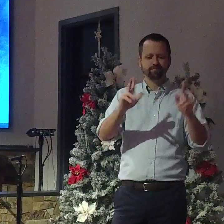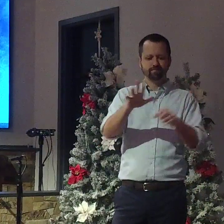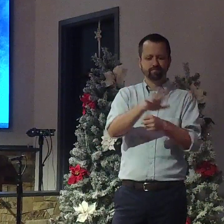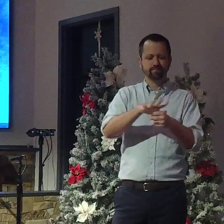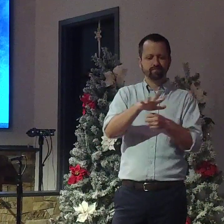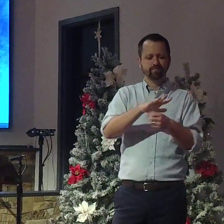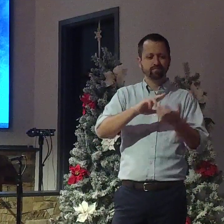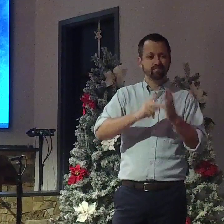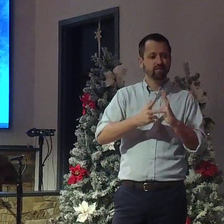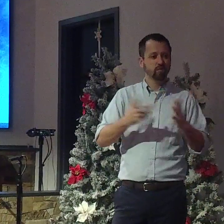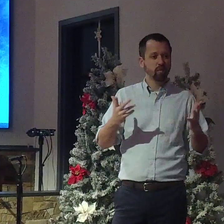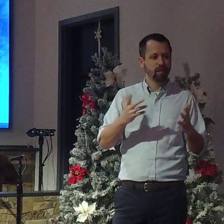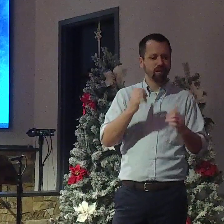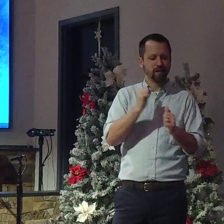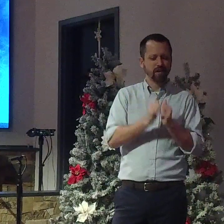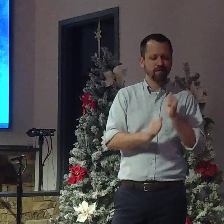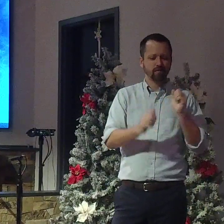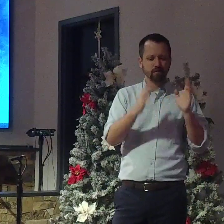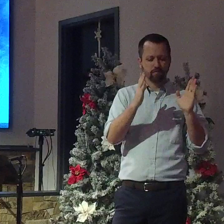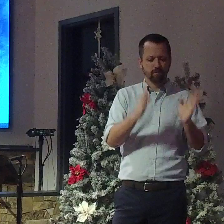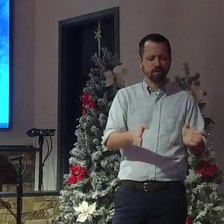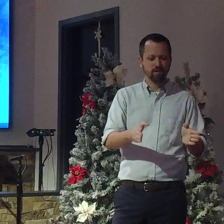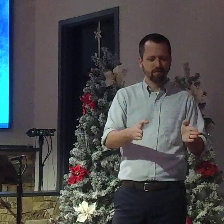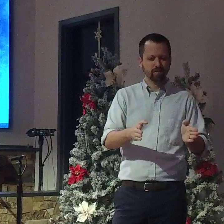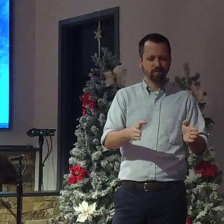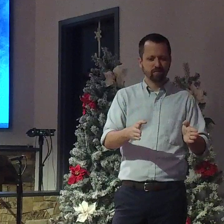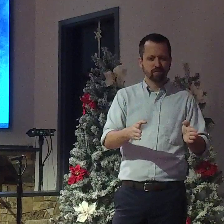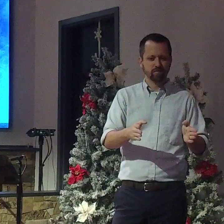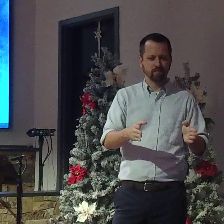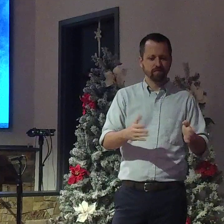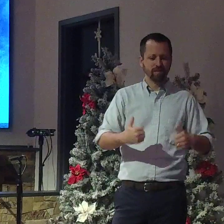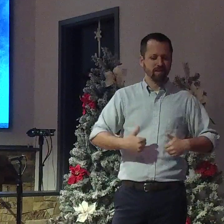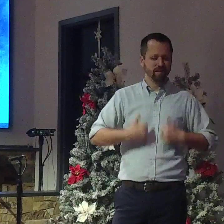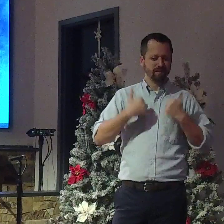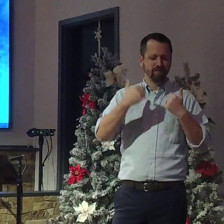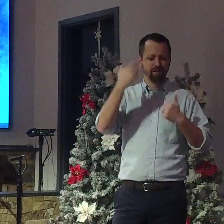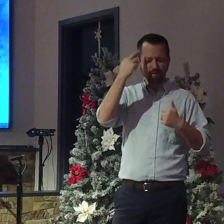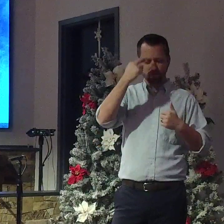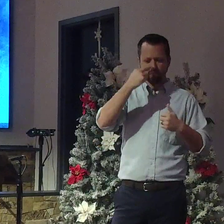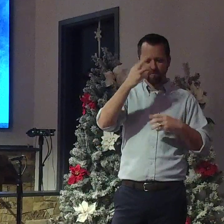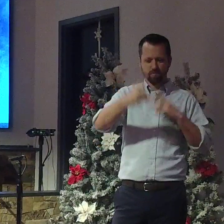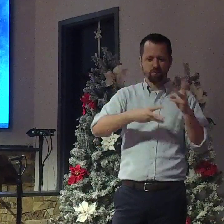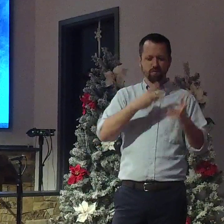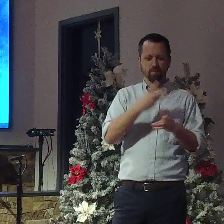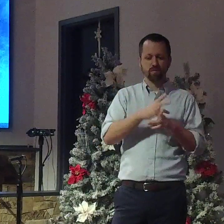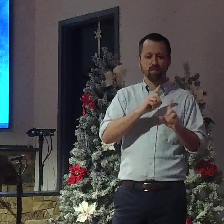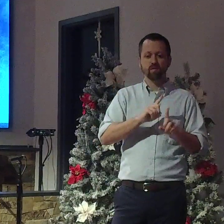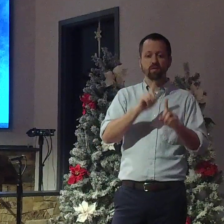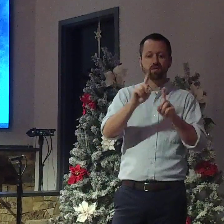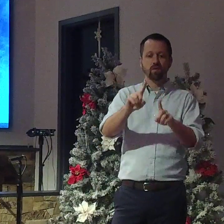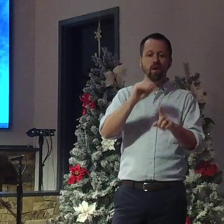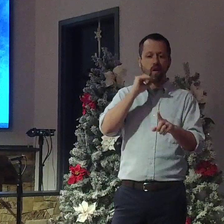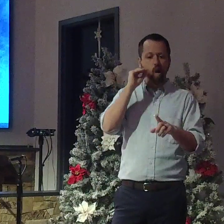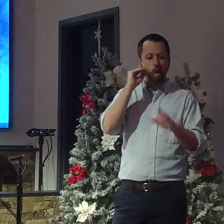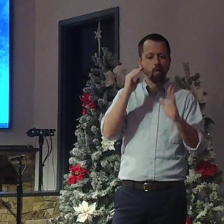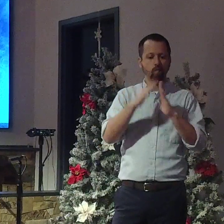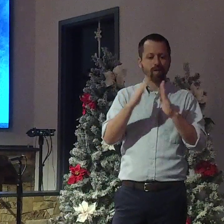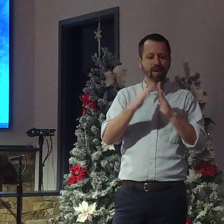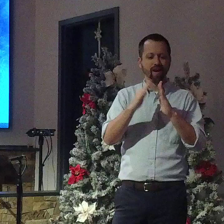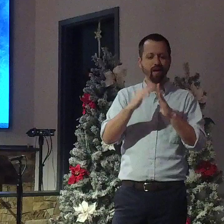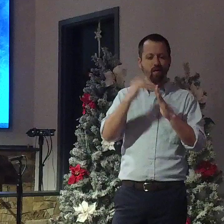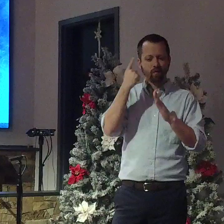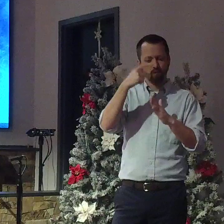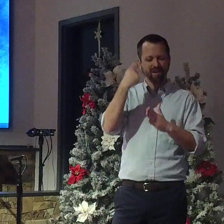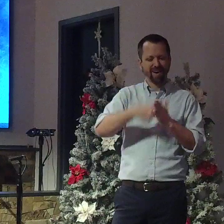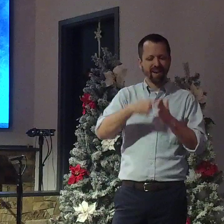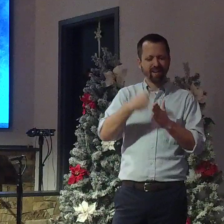Rehoboam, Abijah, Asa, Jehoshaphat, Jehoram, and I'm not going to try to pronounce the rest of these. And then we're going to go back